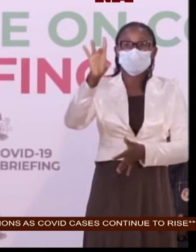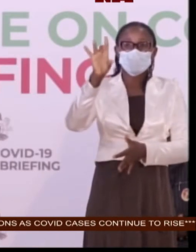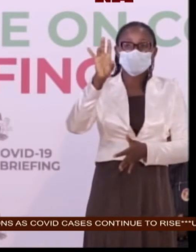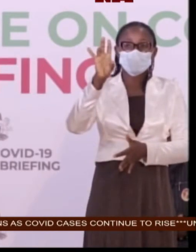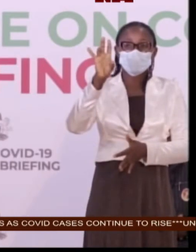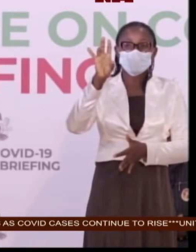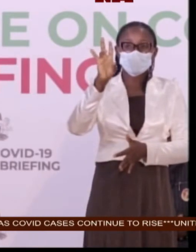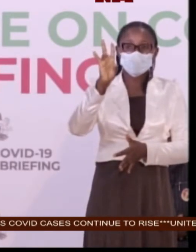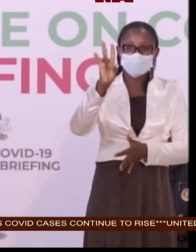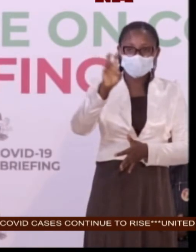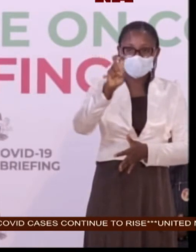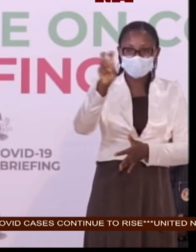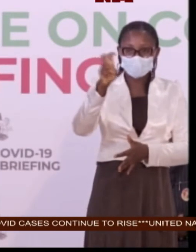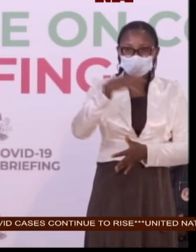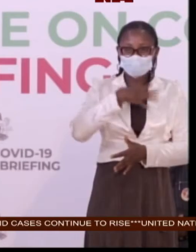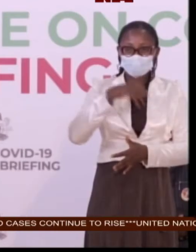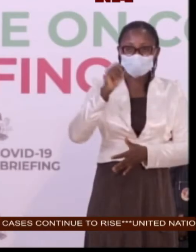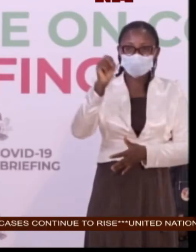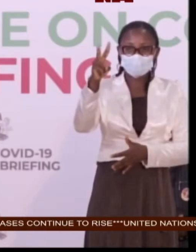937,712,